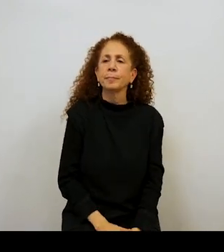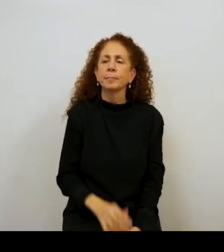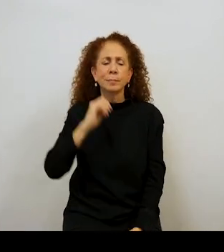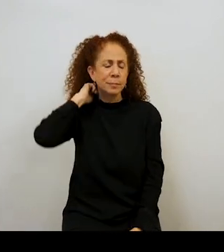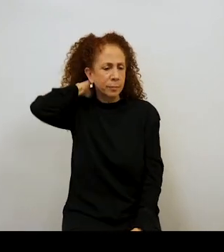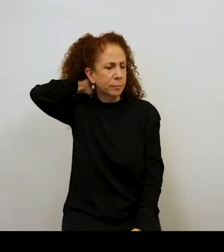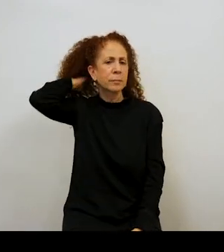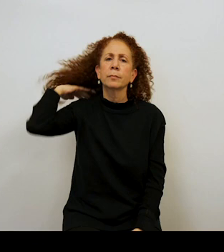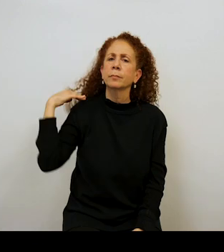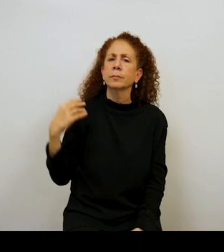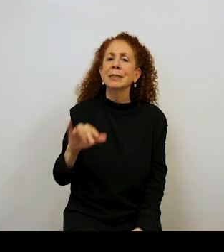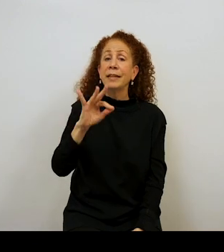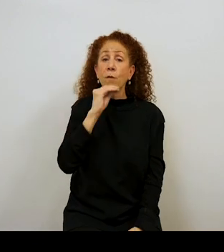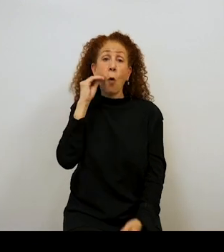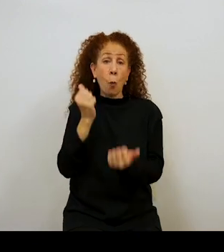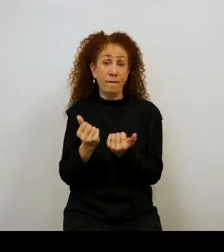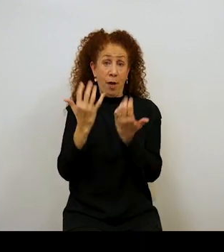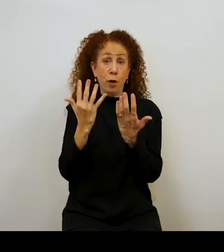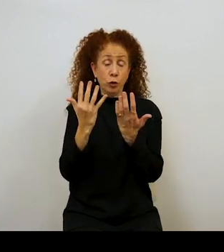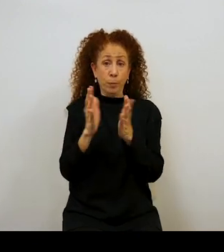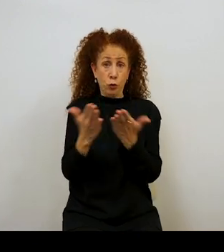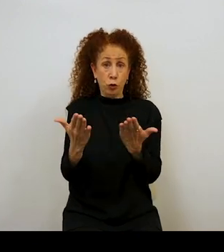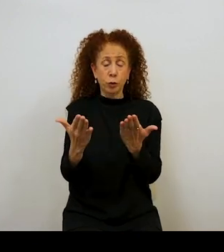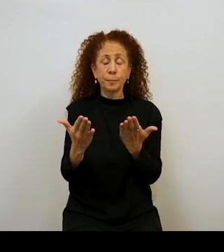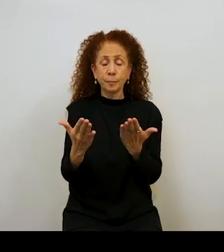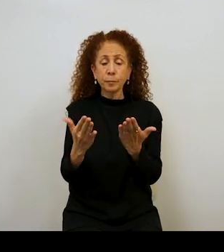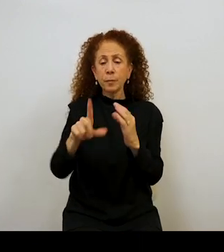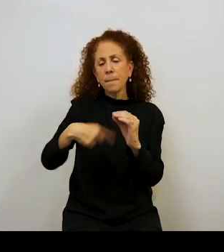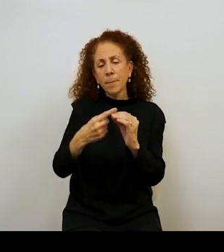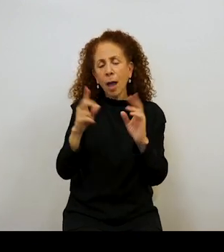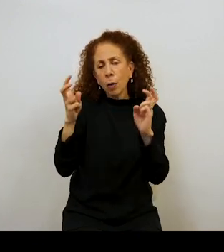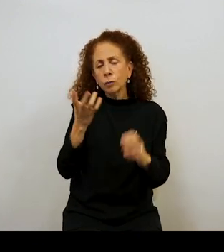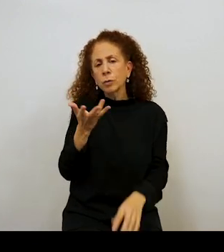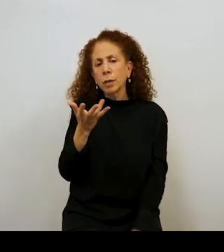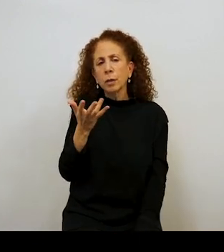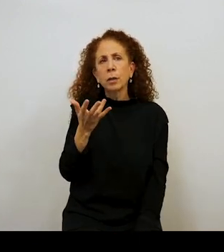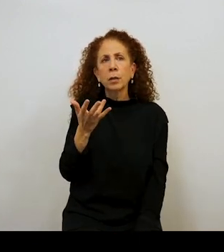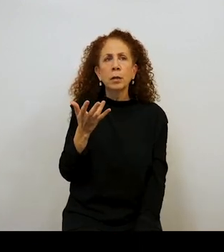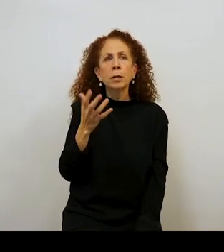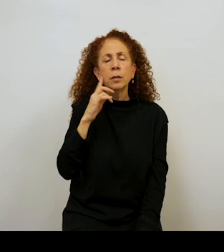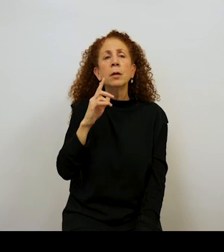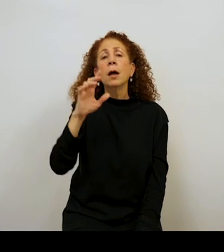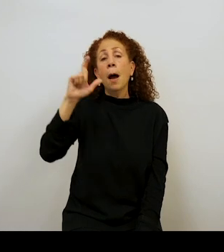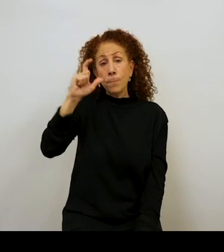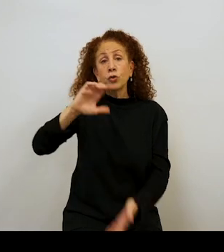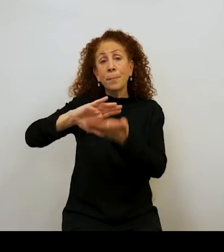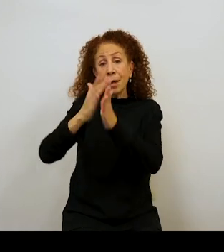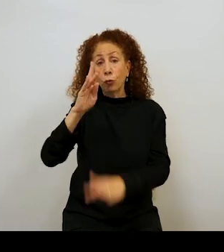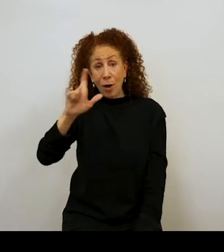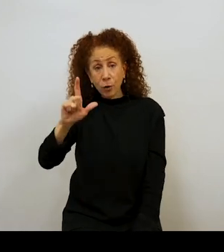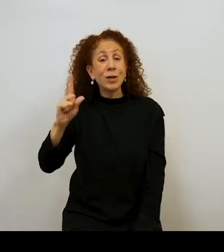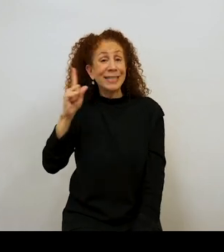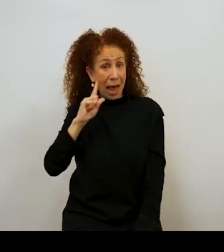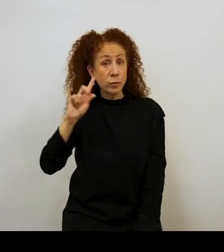mean, I think if Home Fire is presented as a novel that's about a radicalized Muslim, then it sounds very political, and